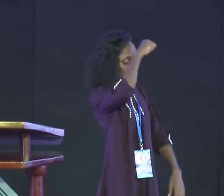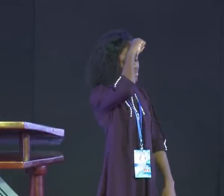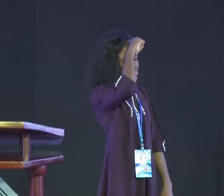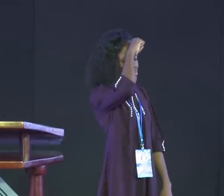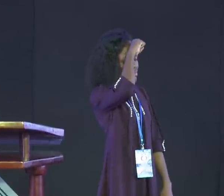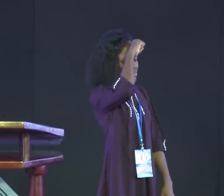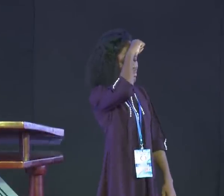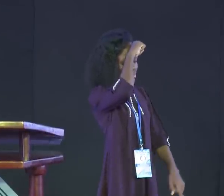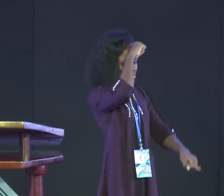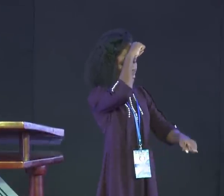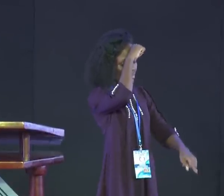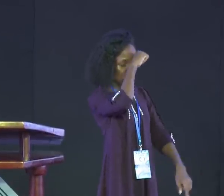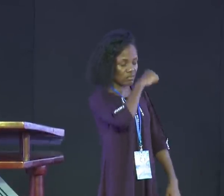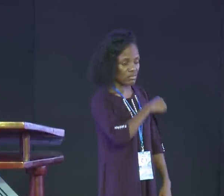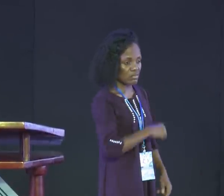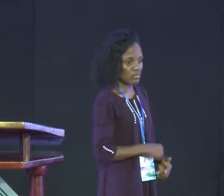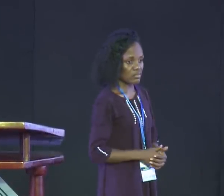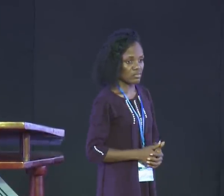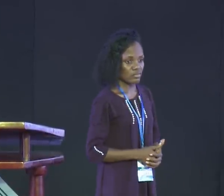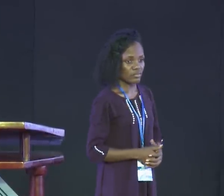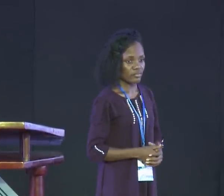that woman is so foolish.